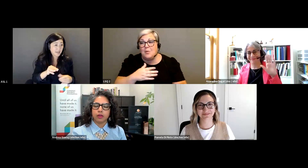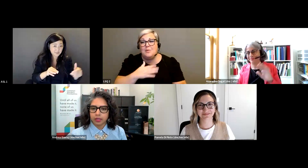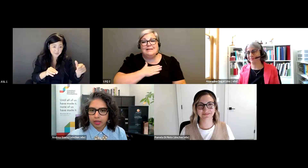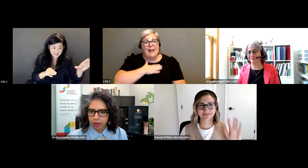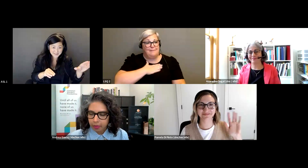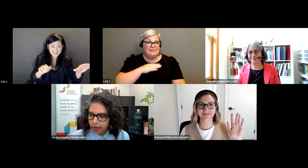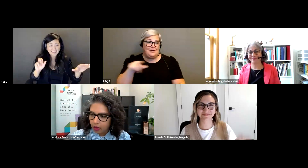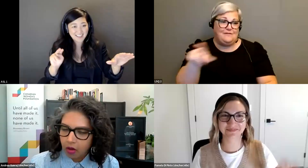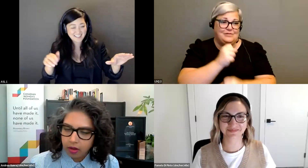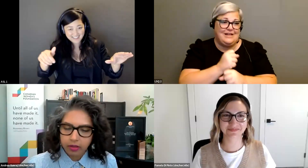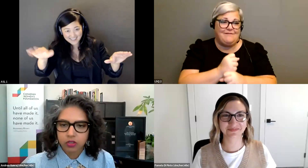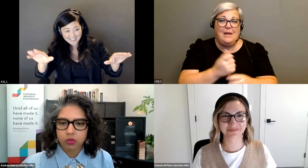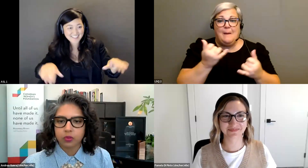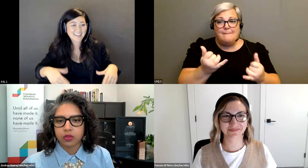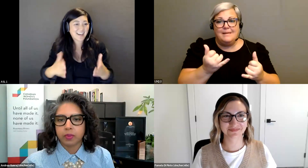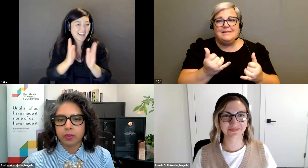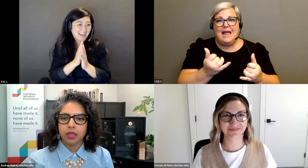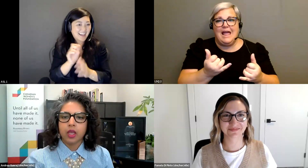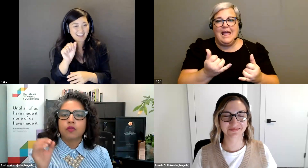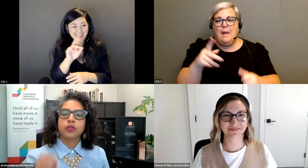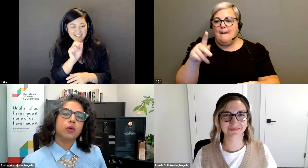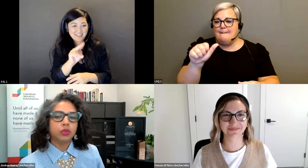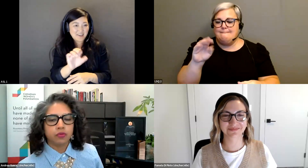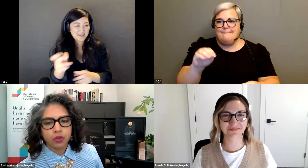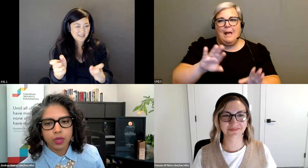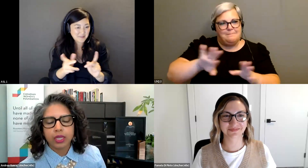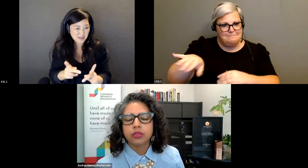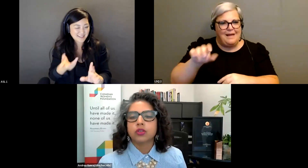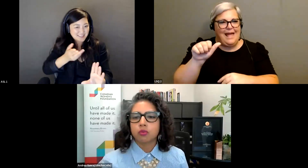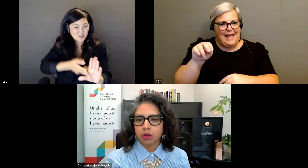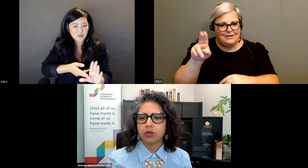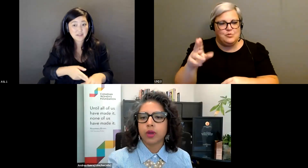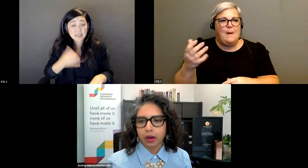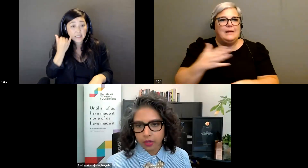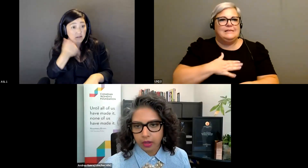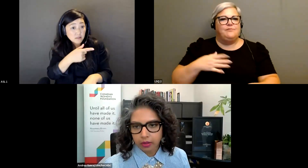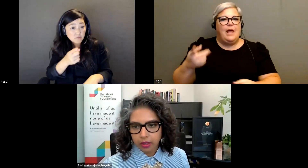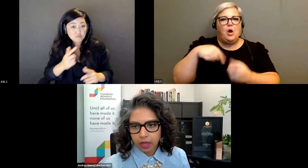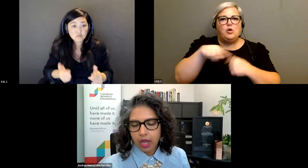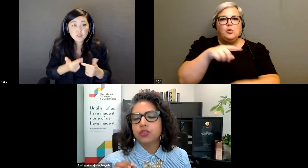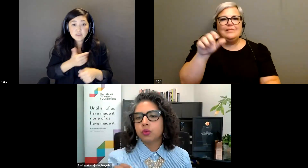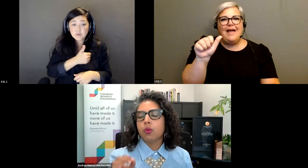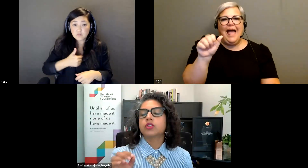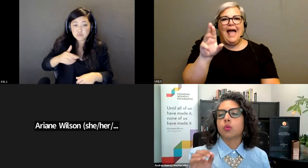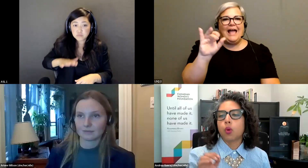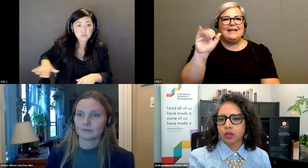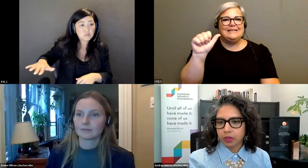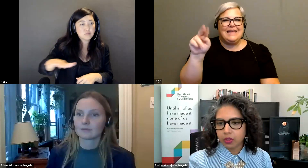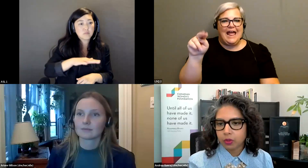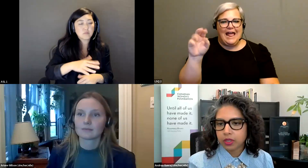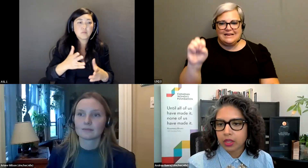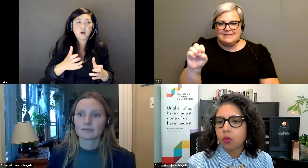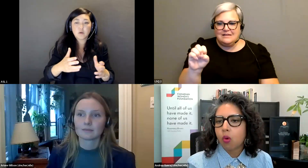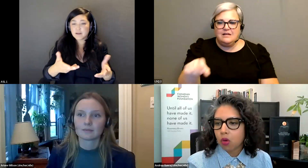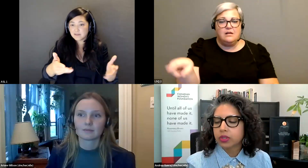ask Ariane to come back on the screen with me. For those of you in the Toronto area, I do want to welcome